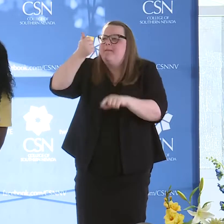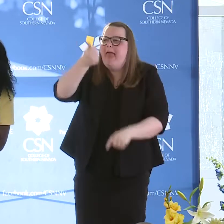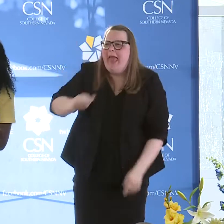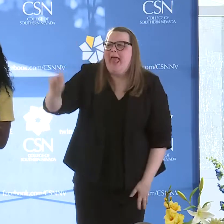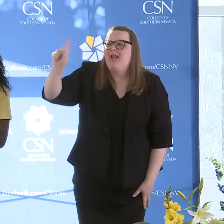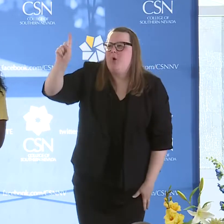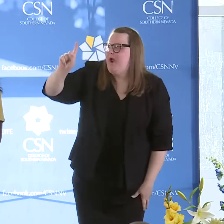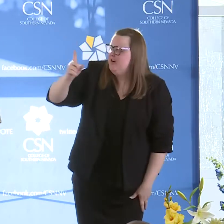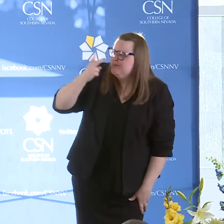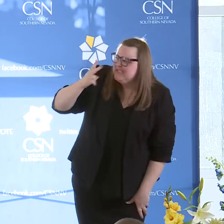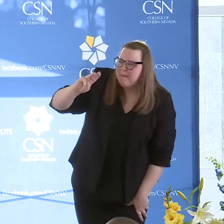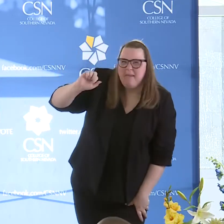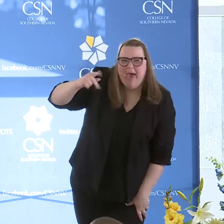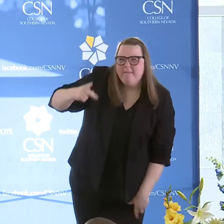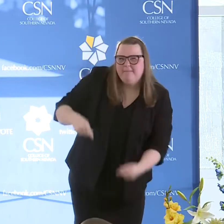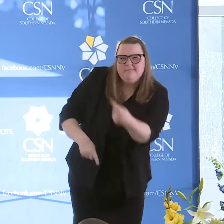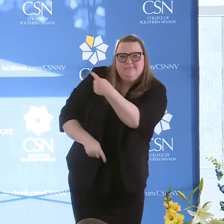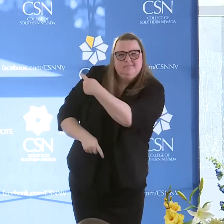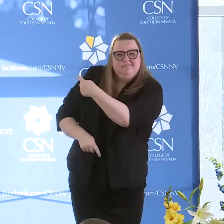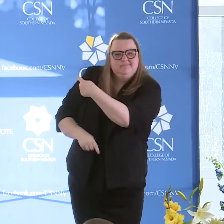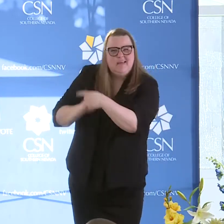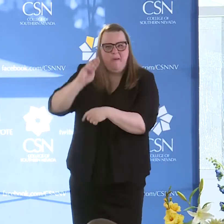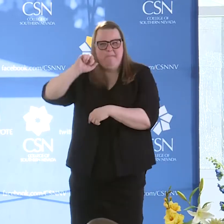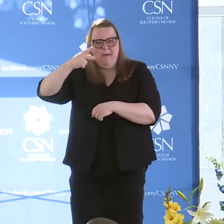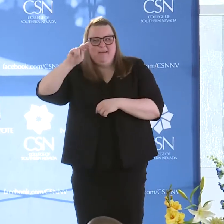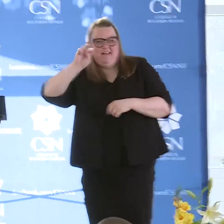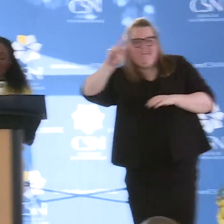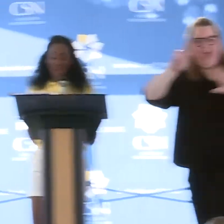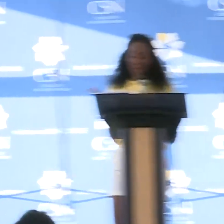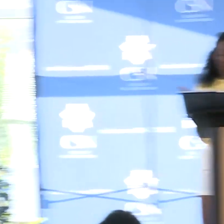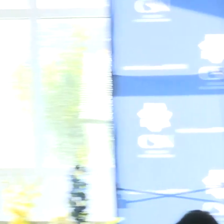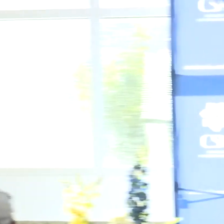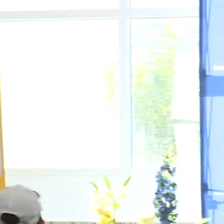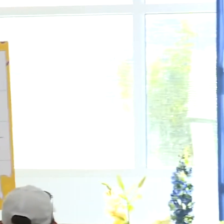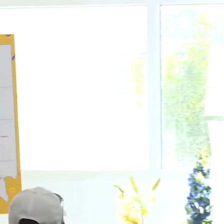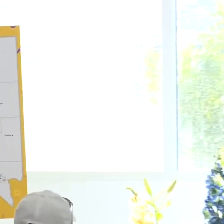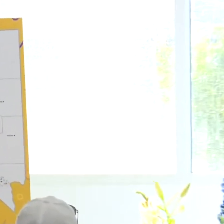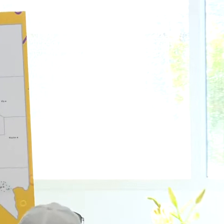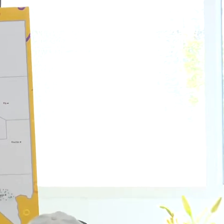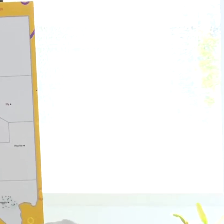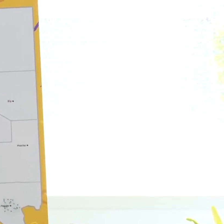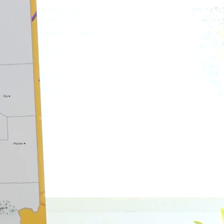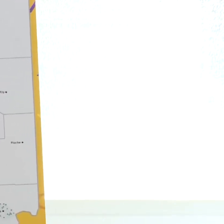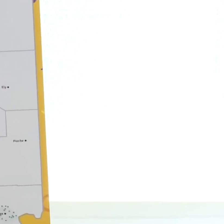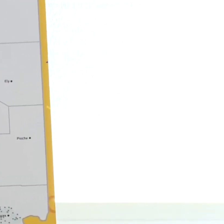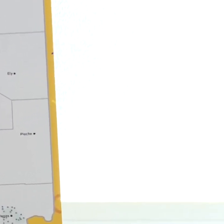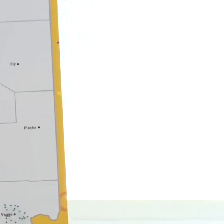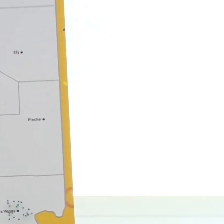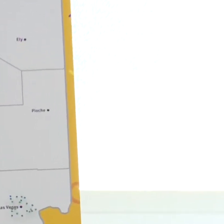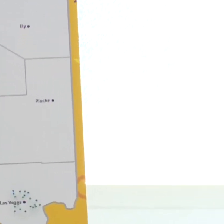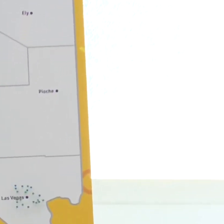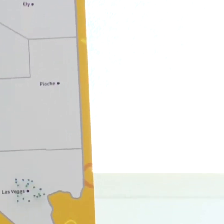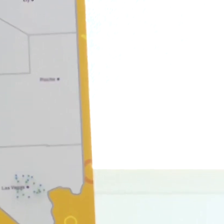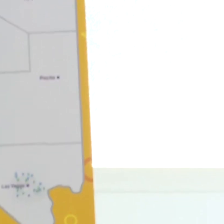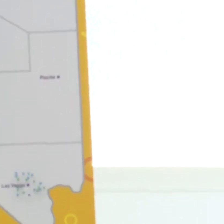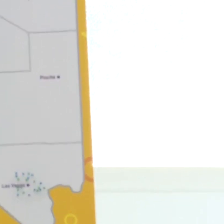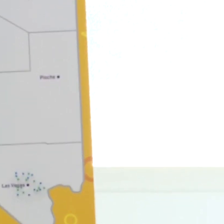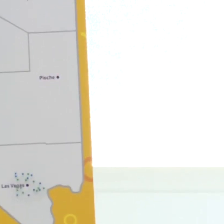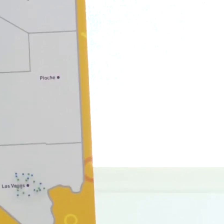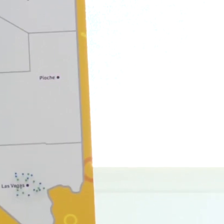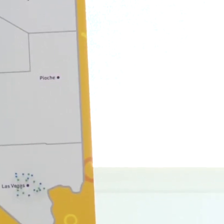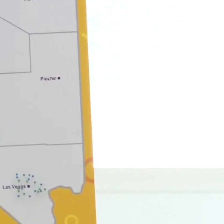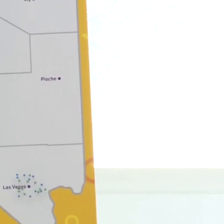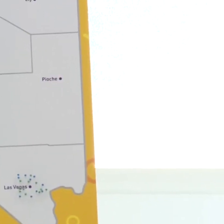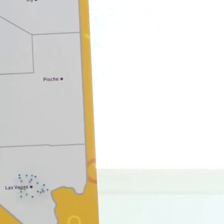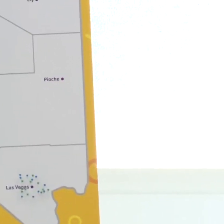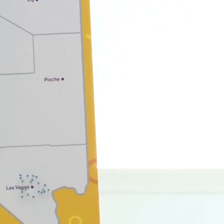That map right there, can you guys see it? Okay? That map shows where all of the